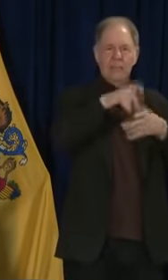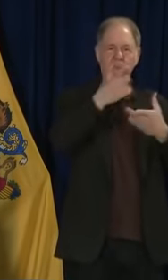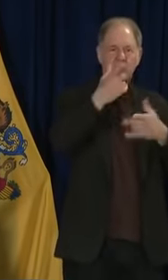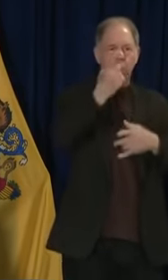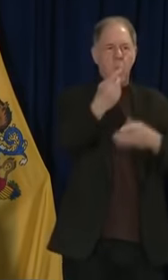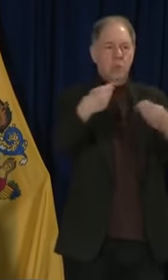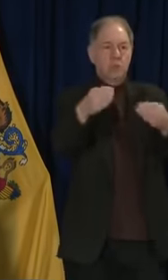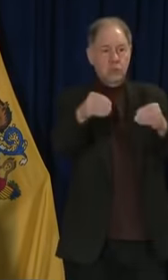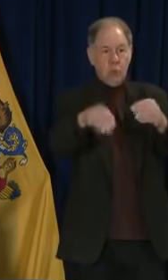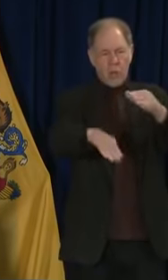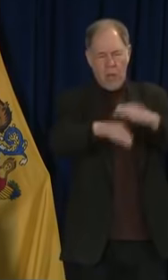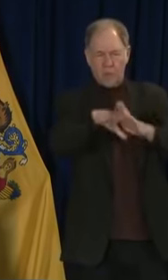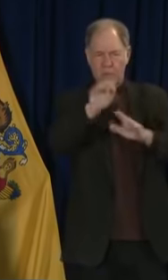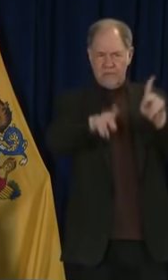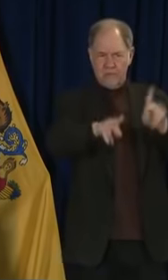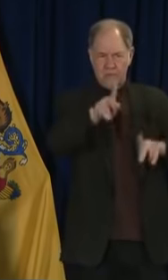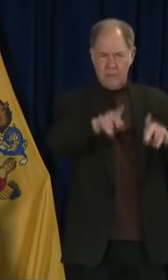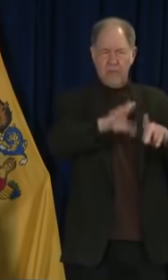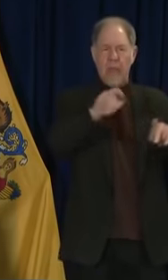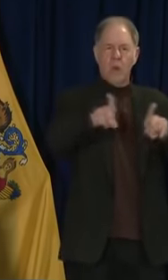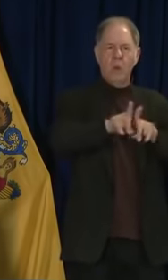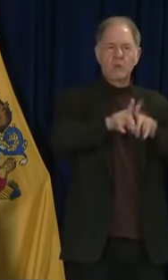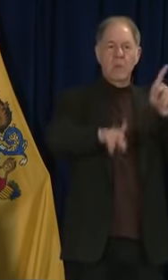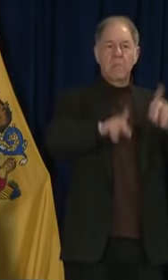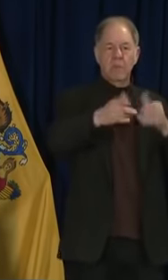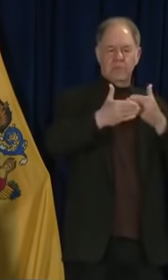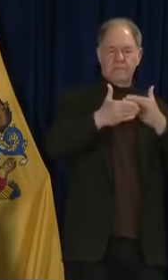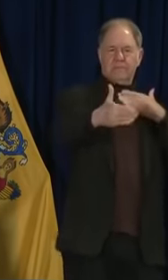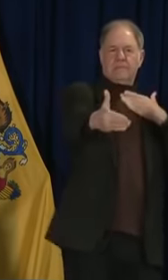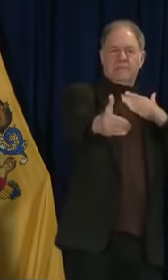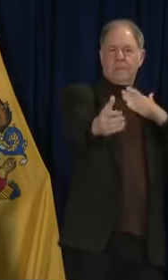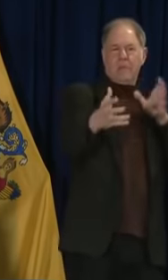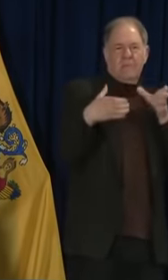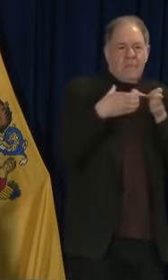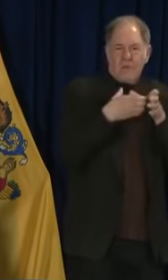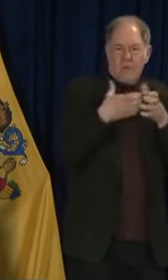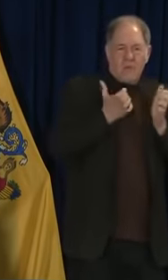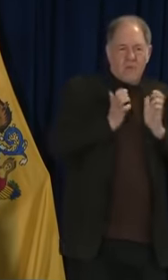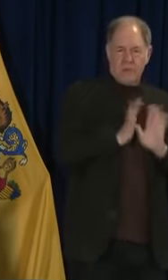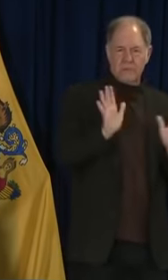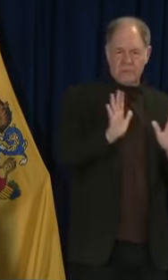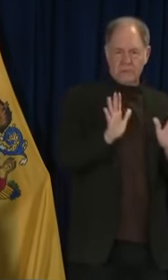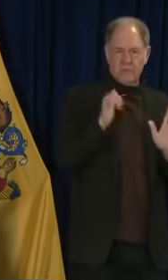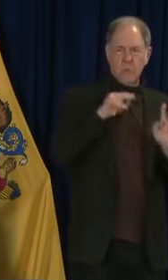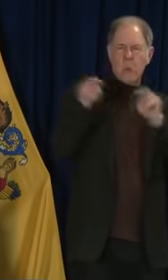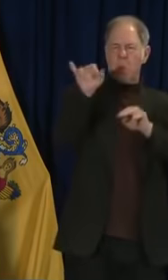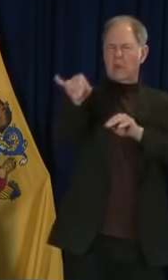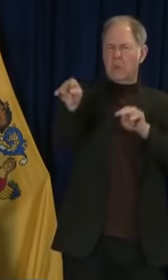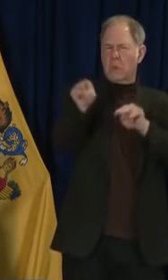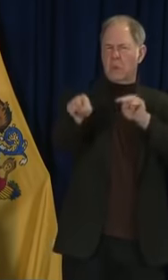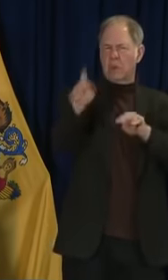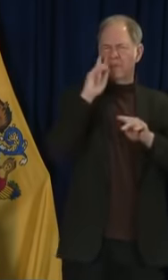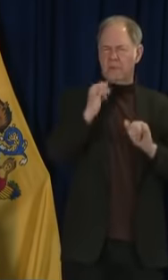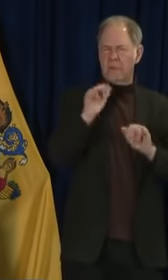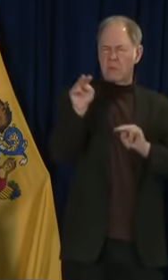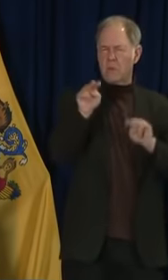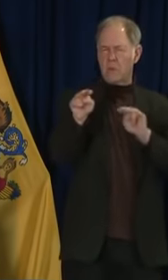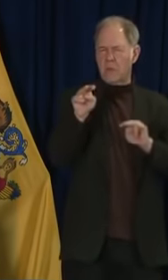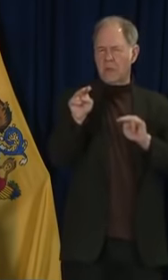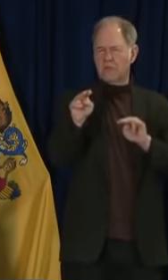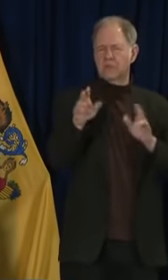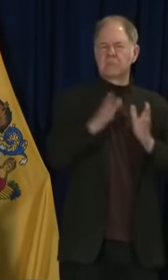distancing, but for the time being at least, that's an area that we're going to continue to watch. For the time being,